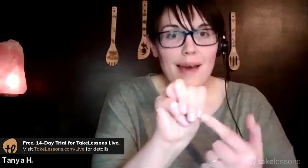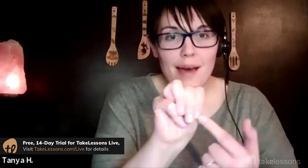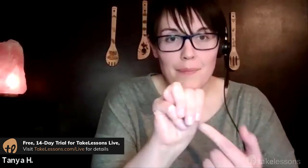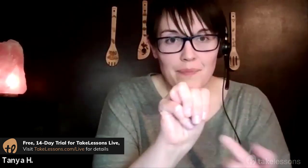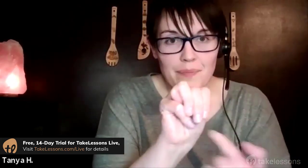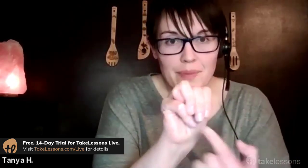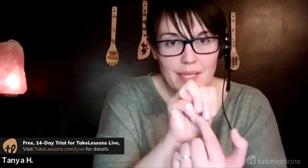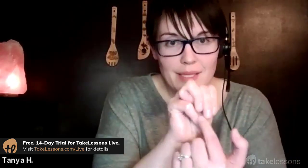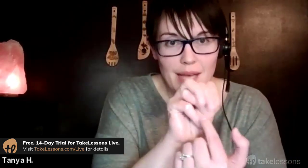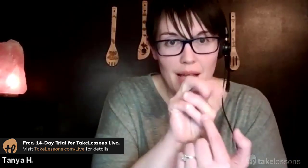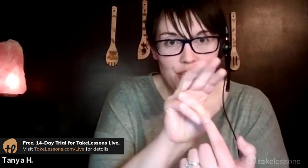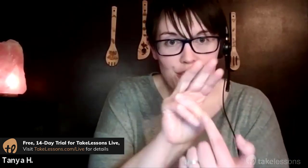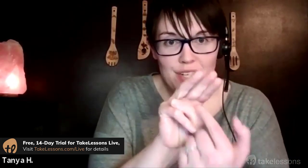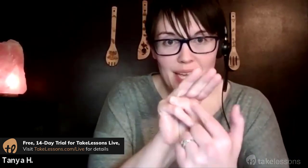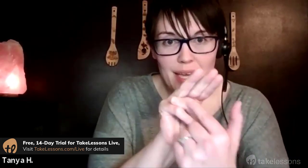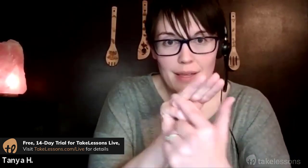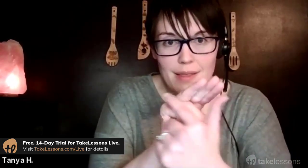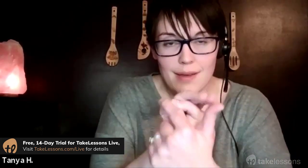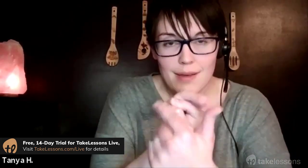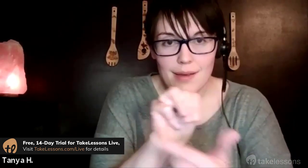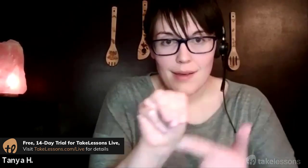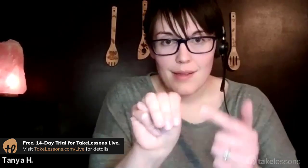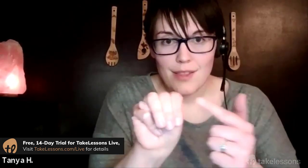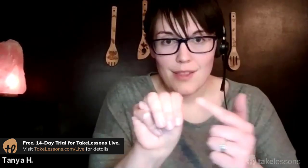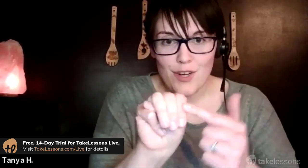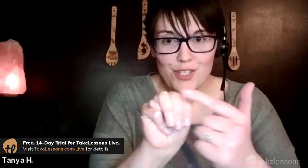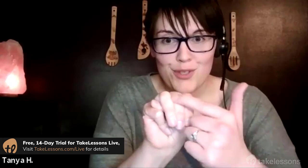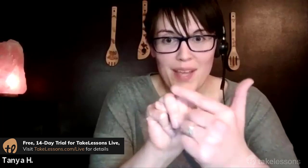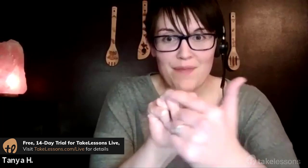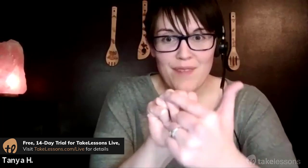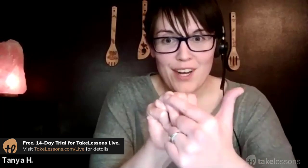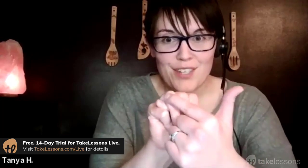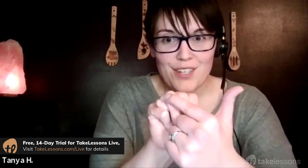thumb is underneath the first three fingers.